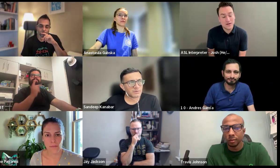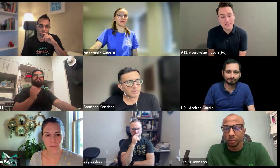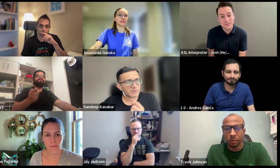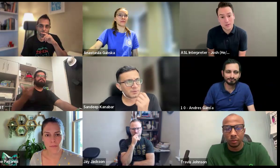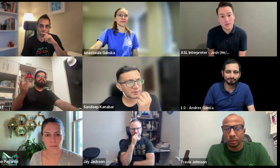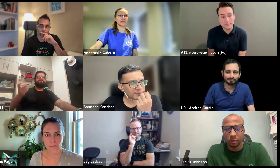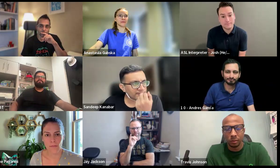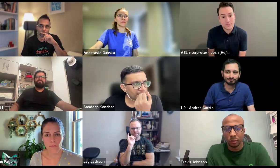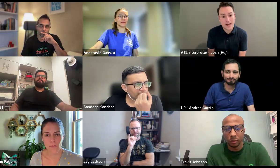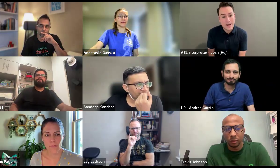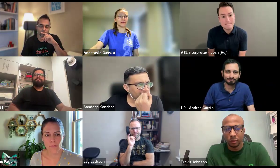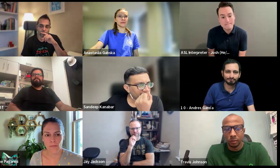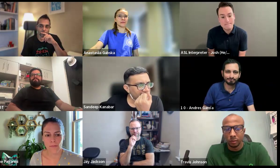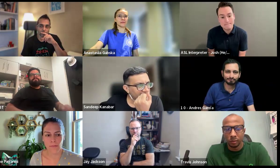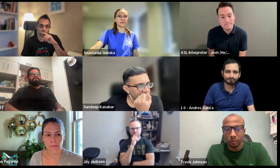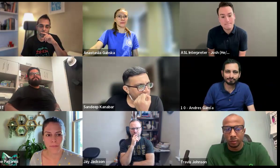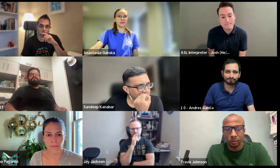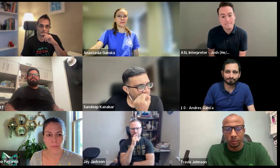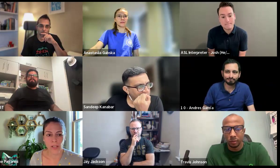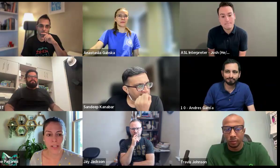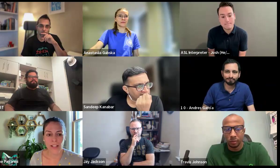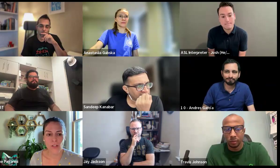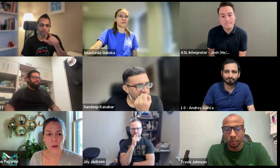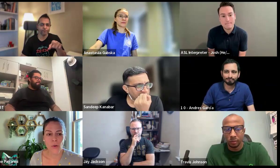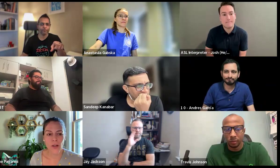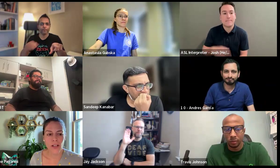very similar to that. Yeah, so